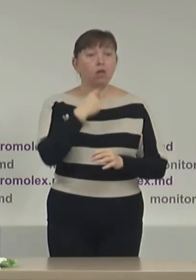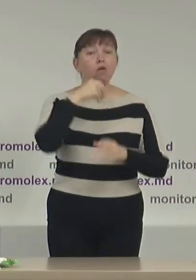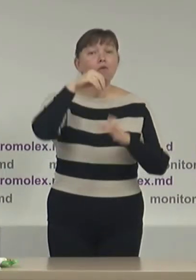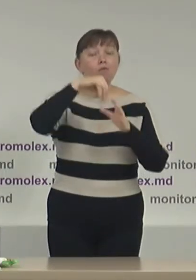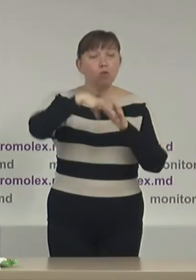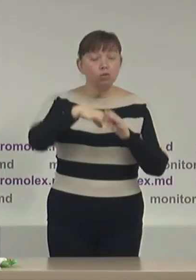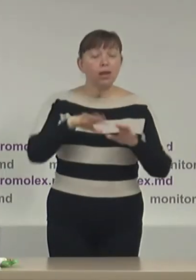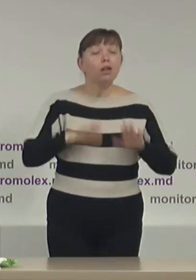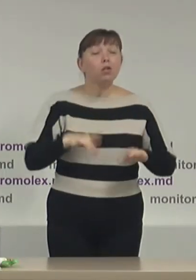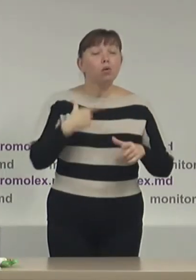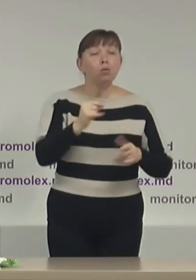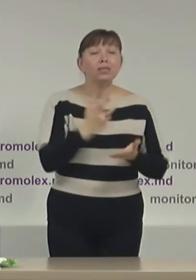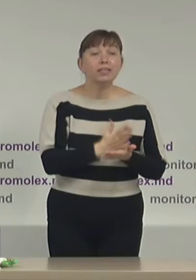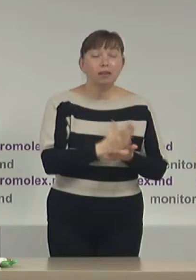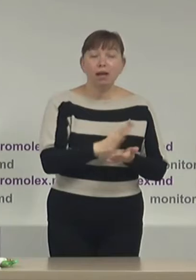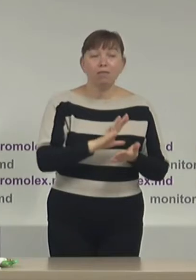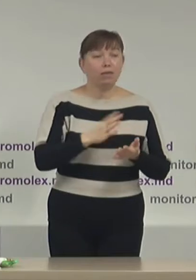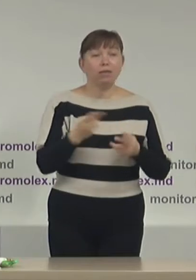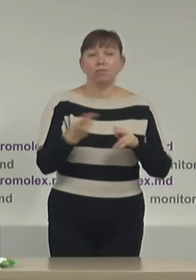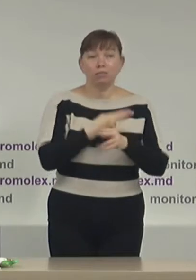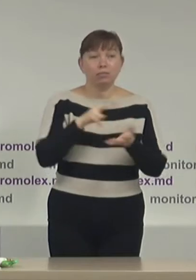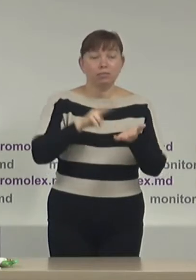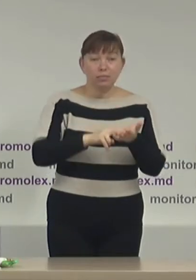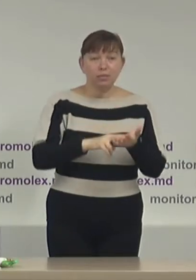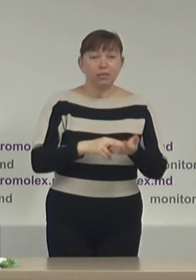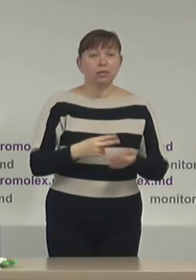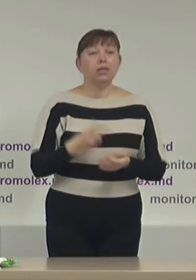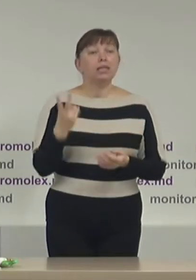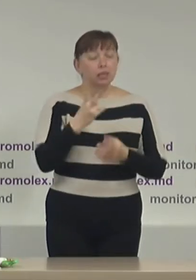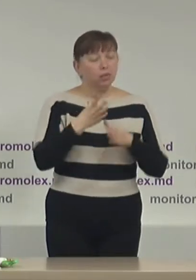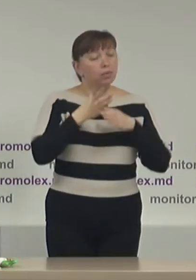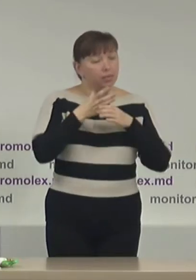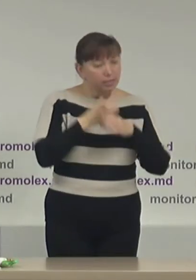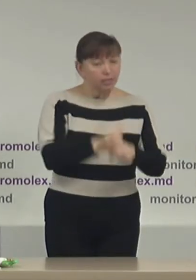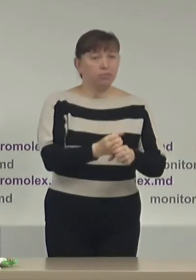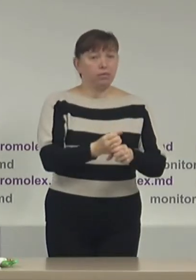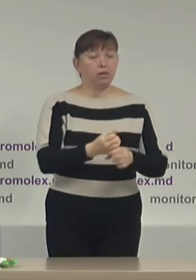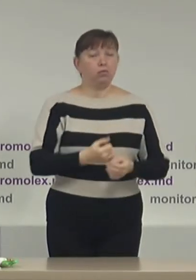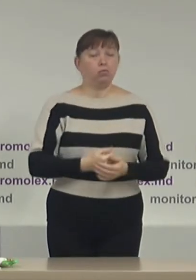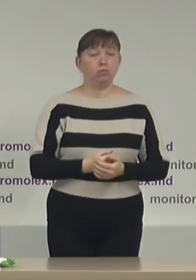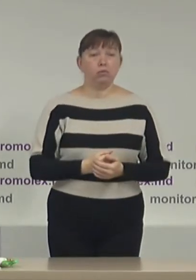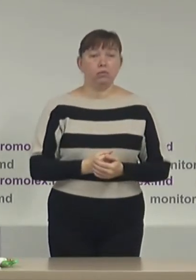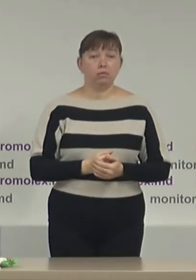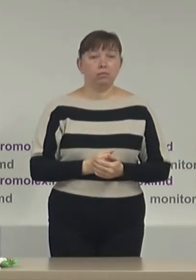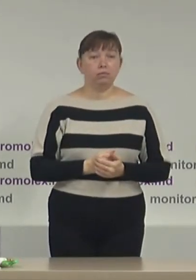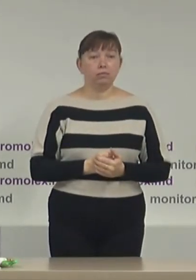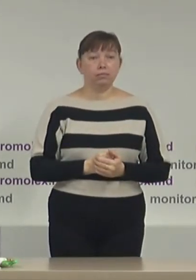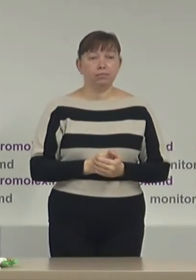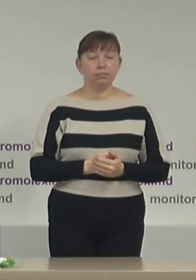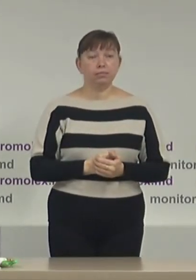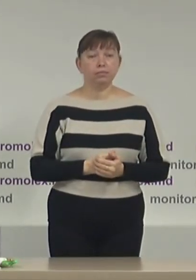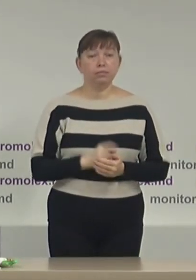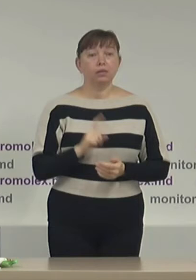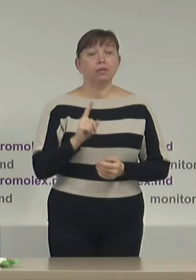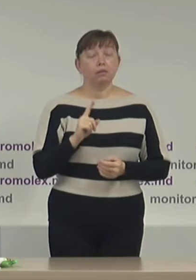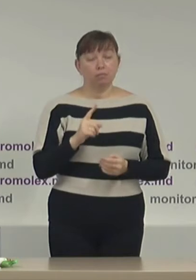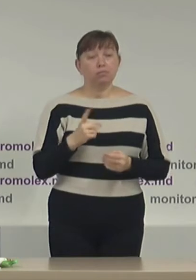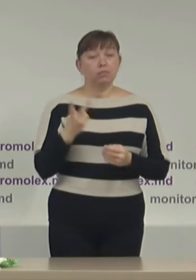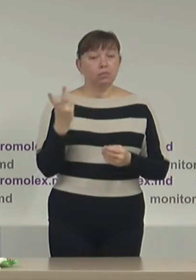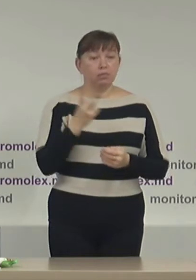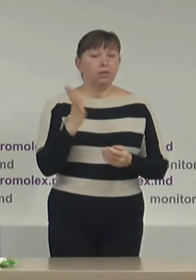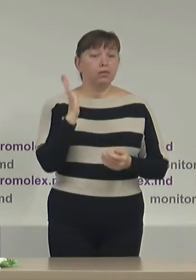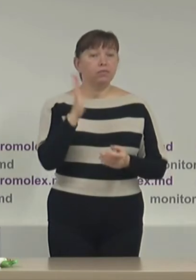standards, voting at the place of stay should be decreased significantly.